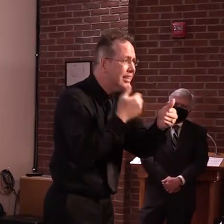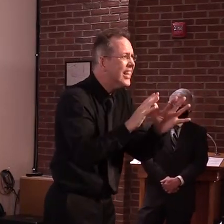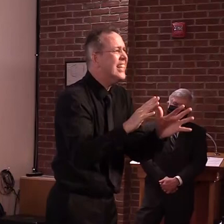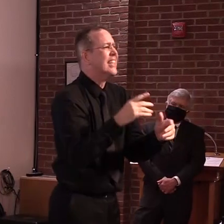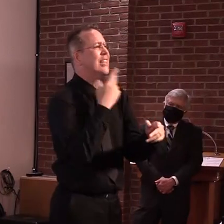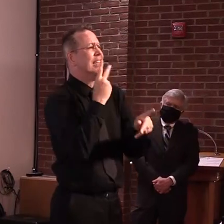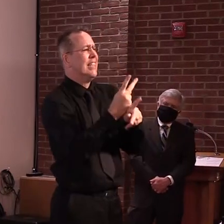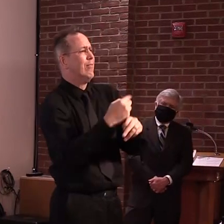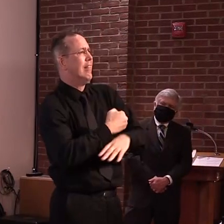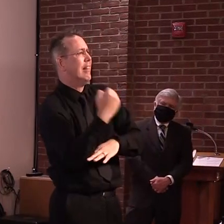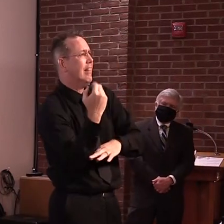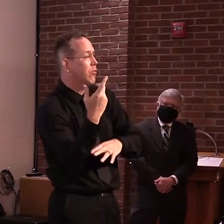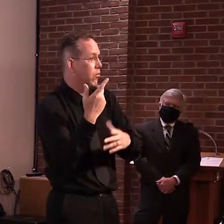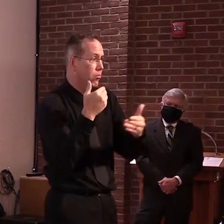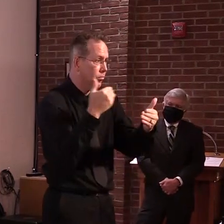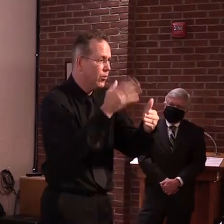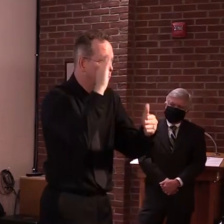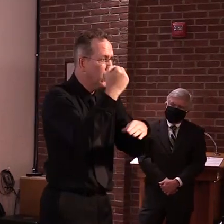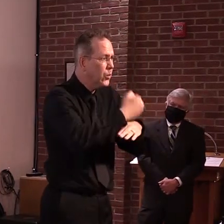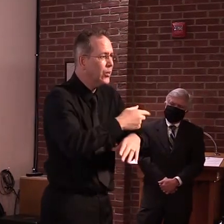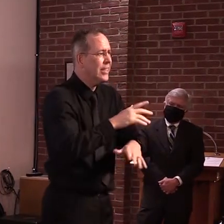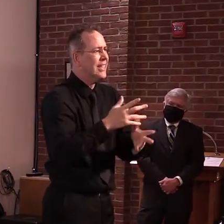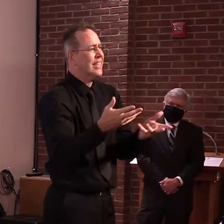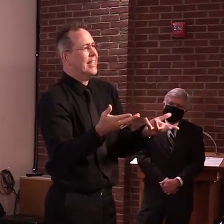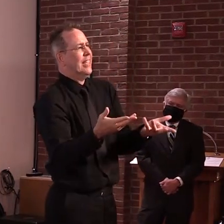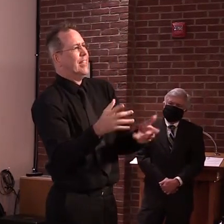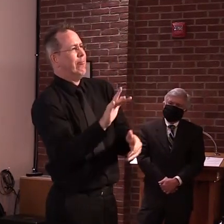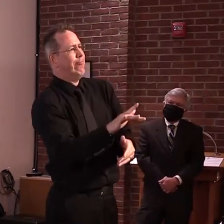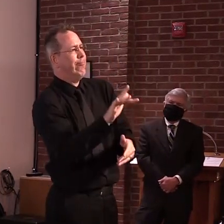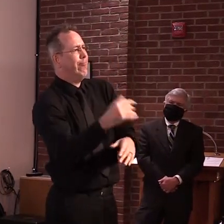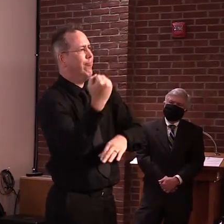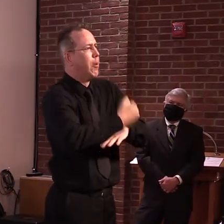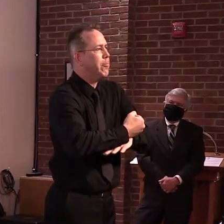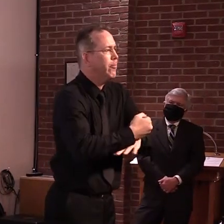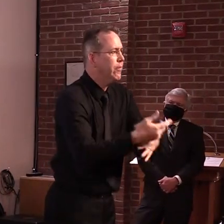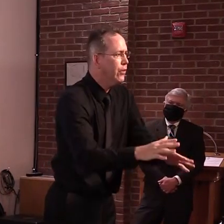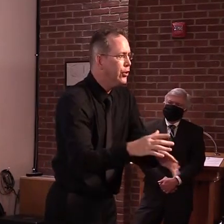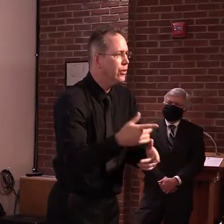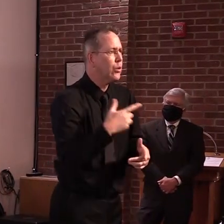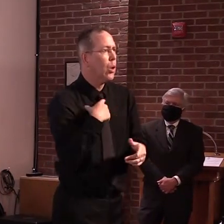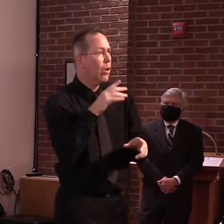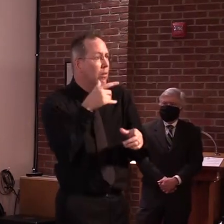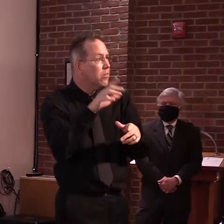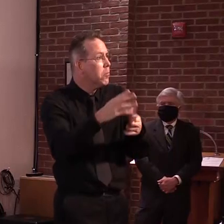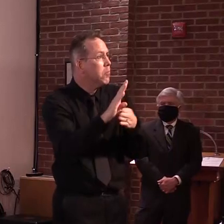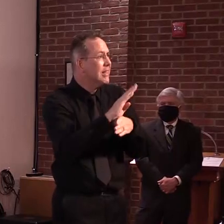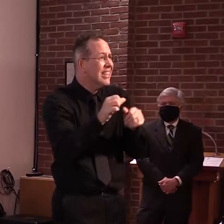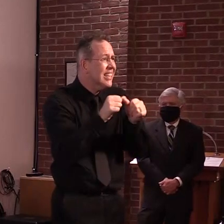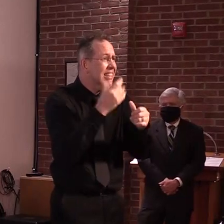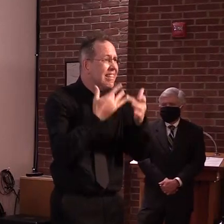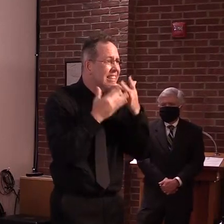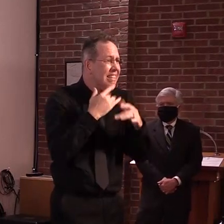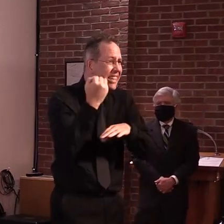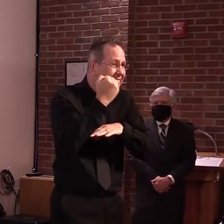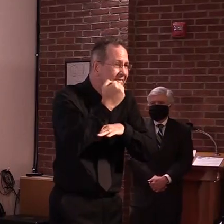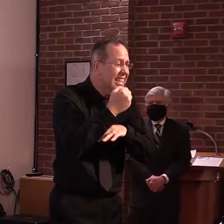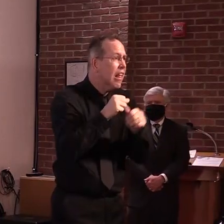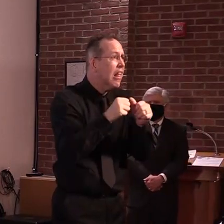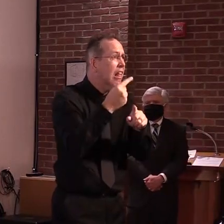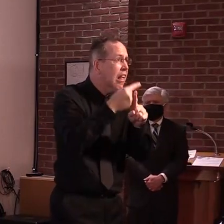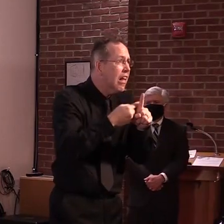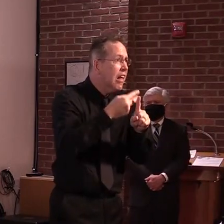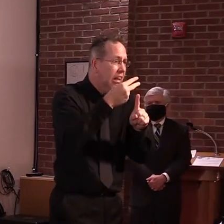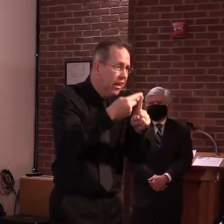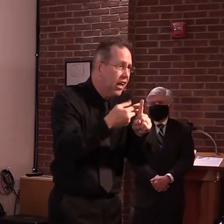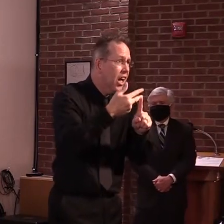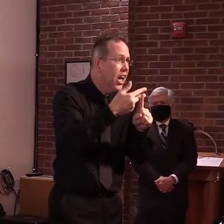own. They can't wait another month or two for relief. They need our help now. And that's what this CARES money was